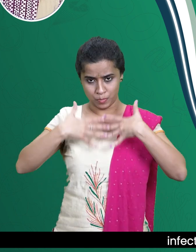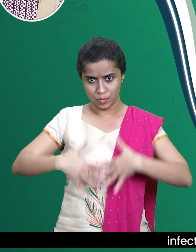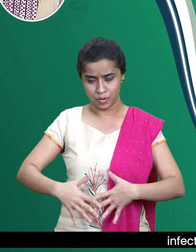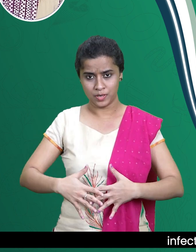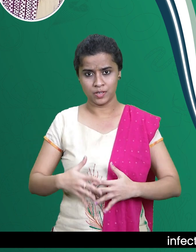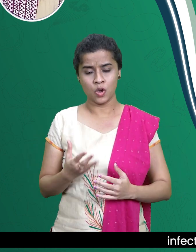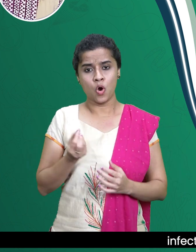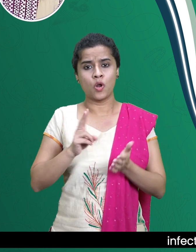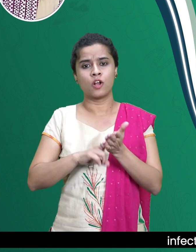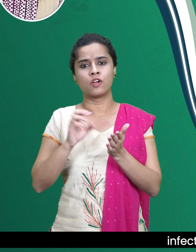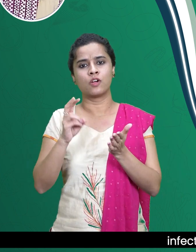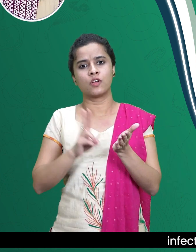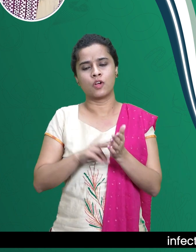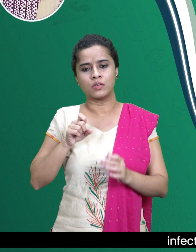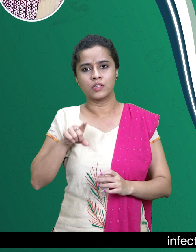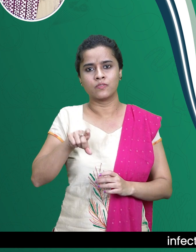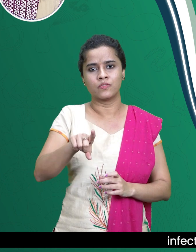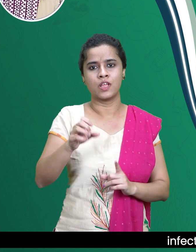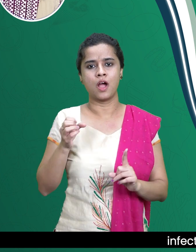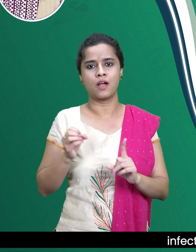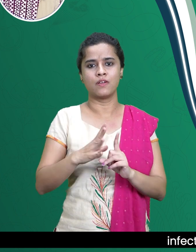non-infectious causes.